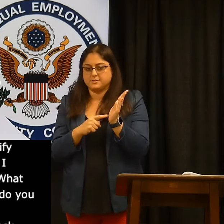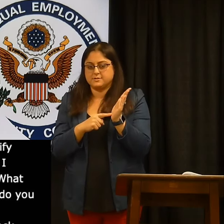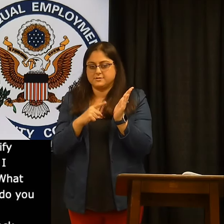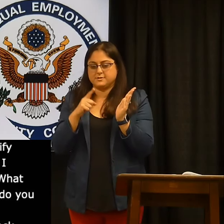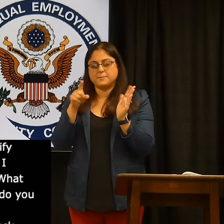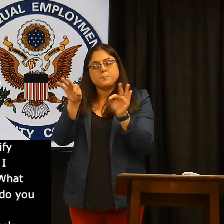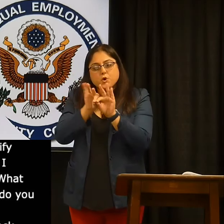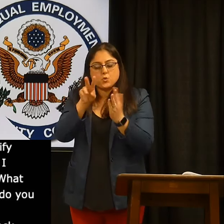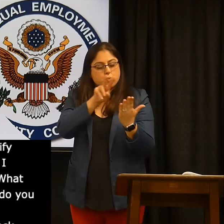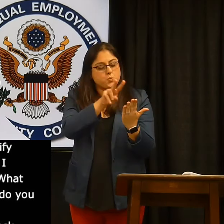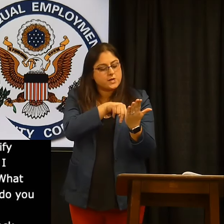company policies.